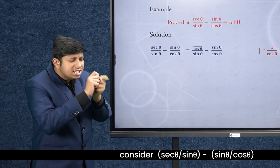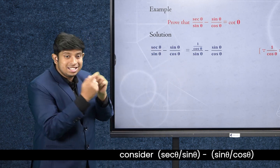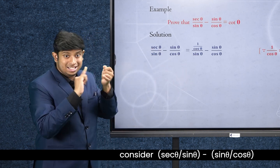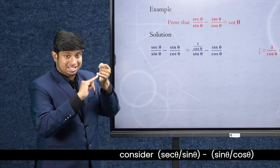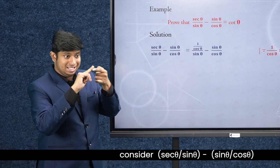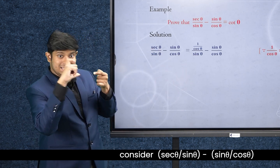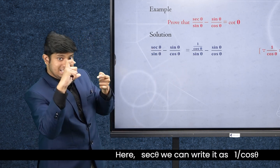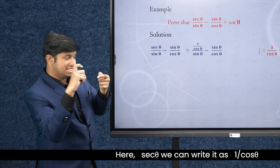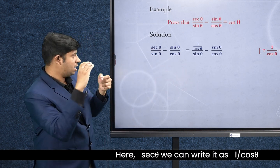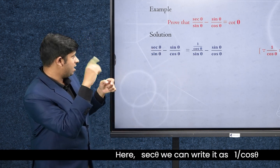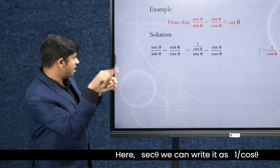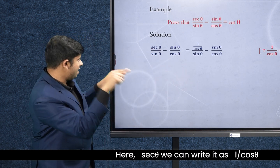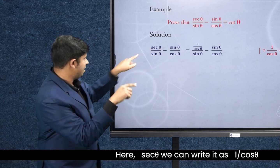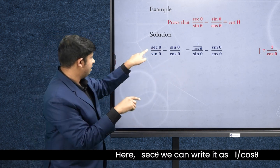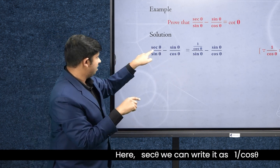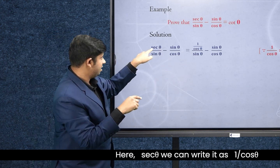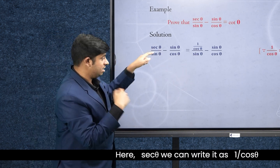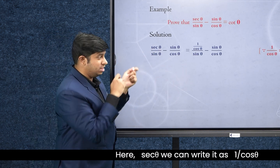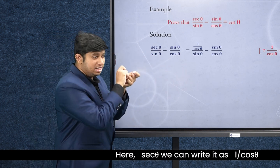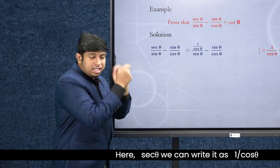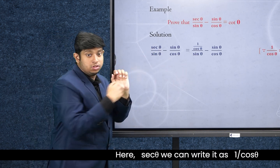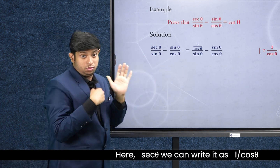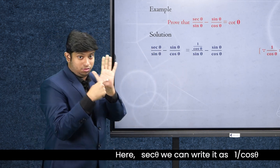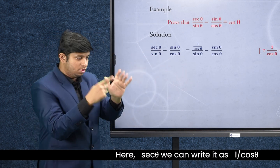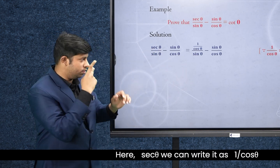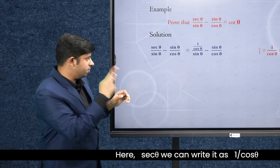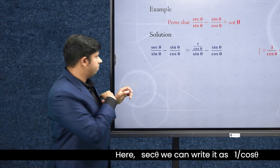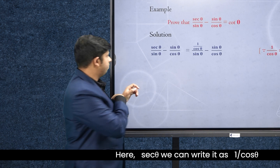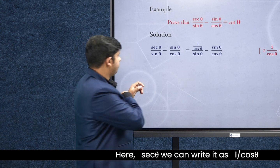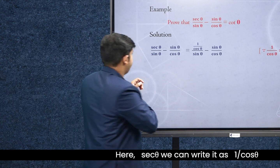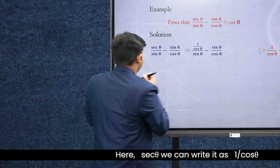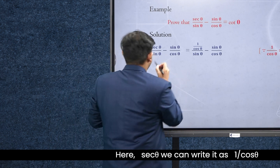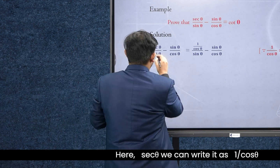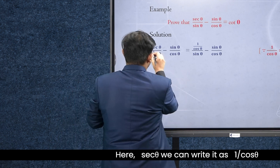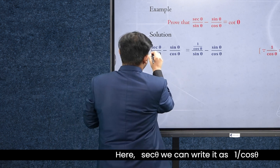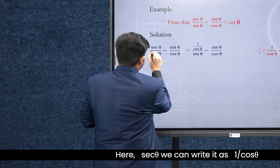theta. Here secant theta we can write it as 1 by cos theta.